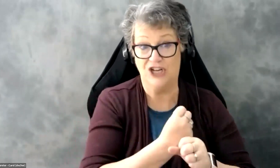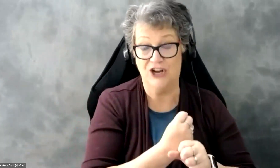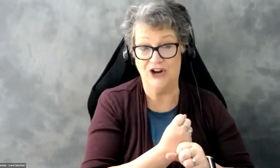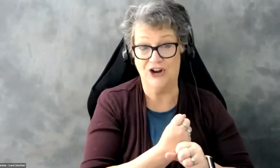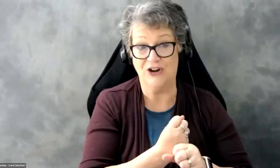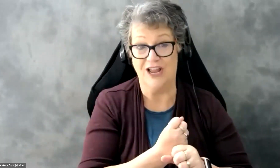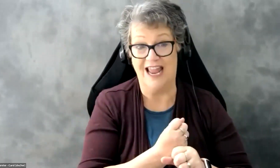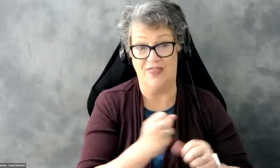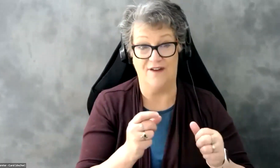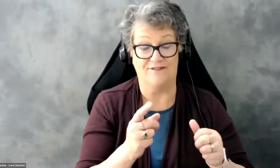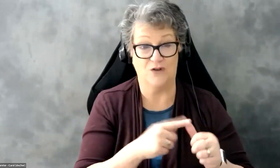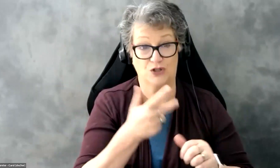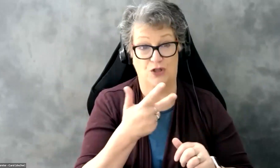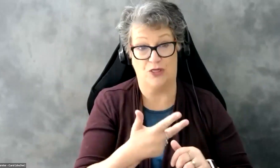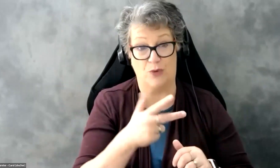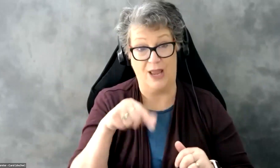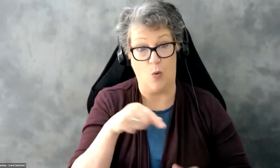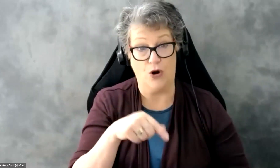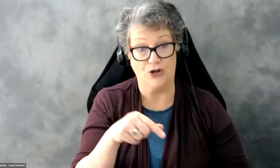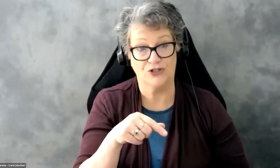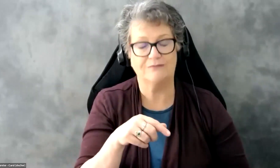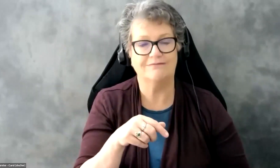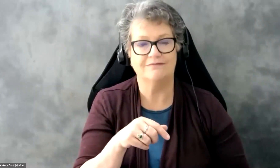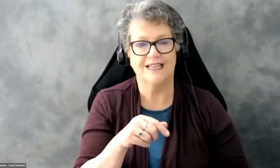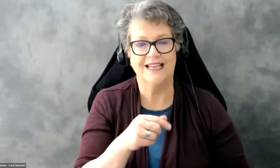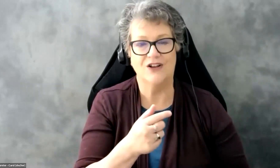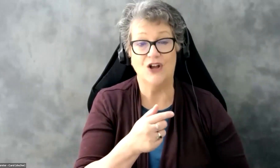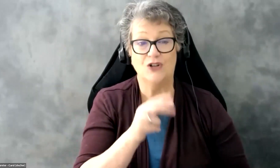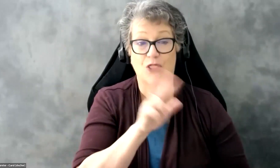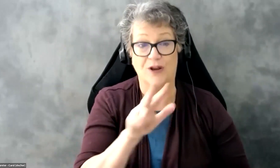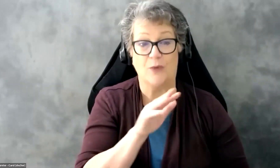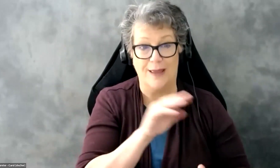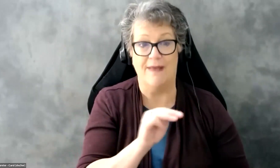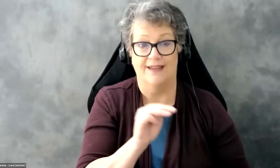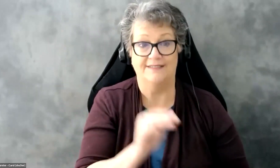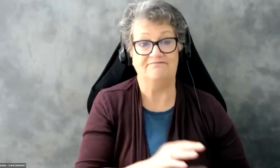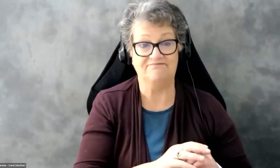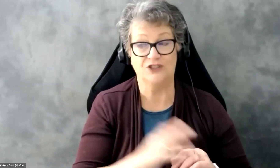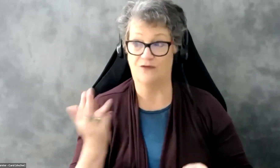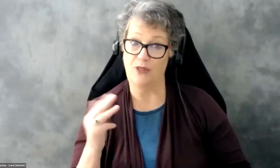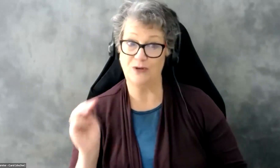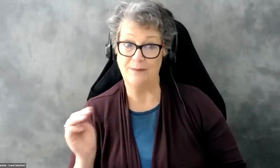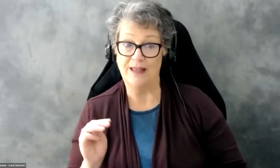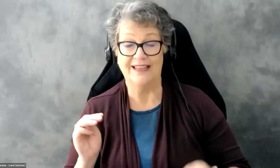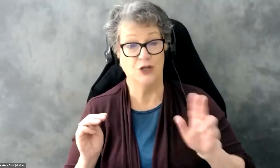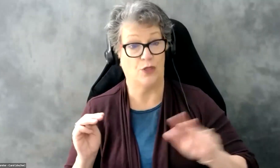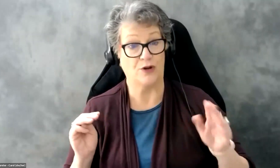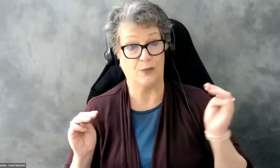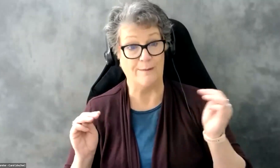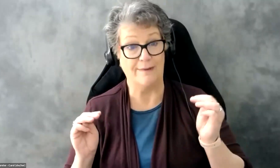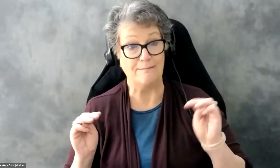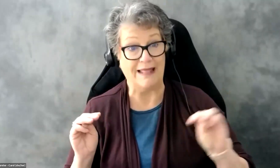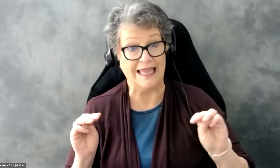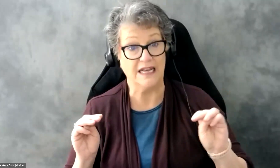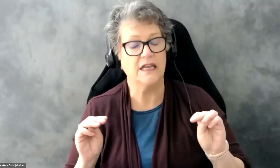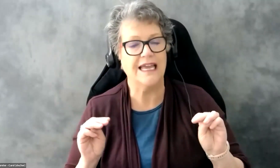the first 3 quarters, it was $33 million. So from 13 million to 33 million in 7 years. That's a